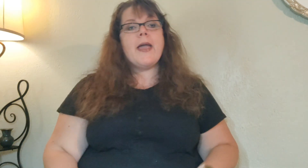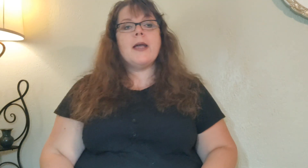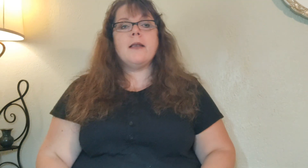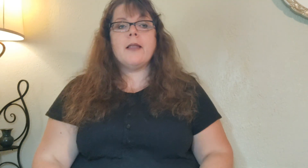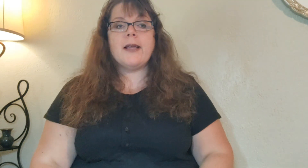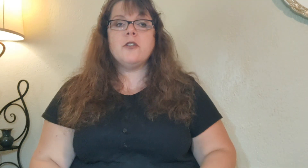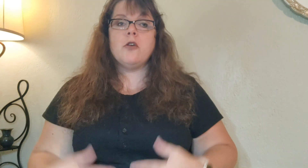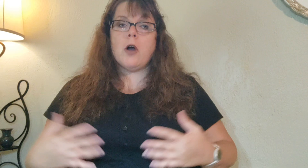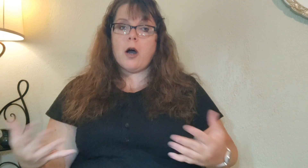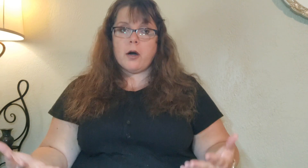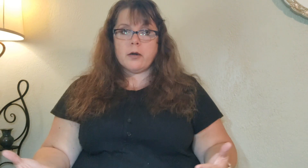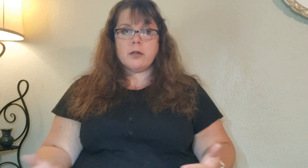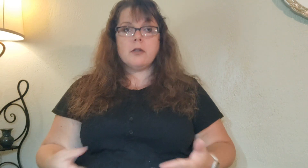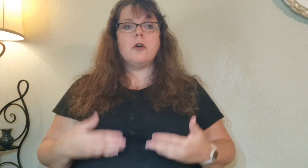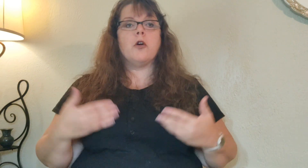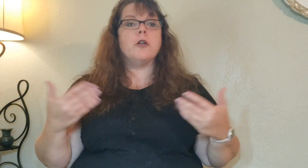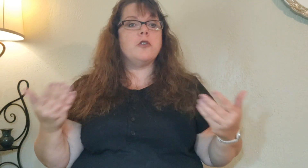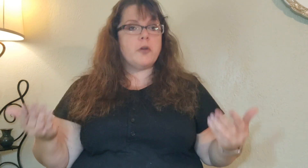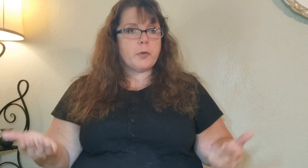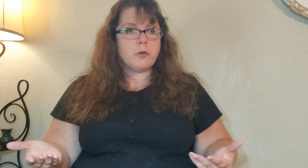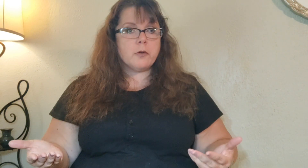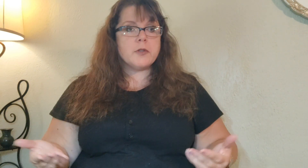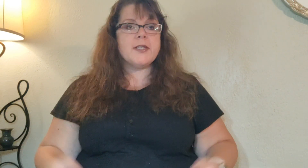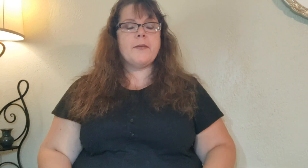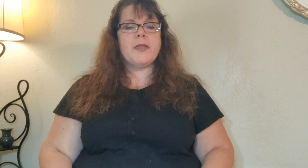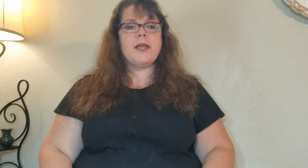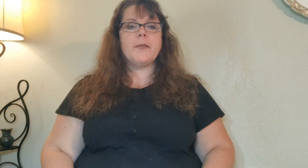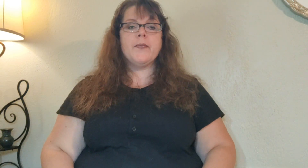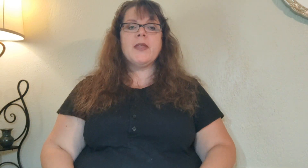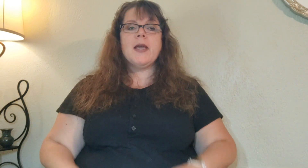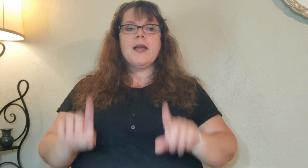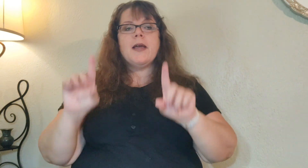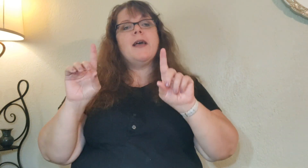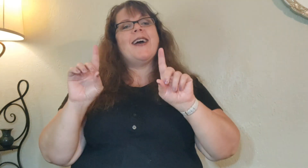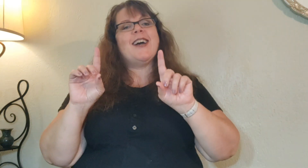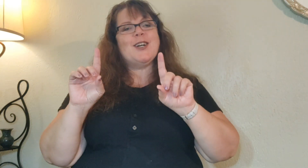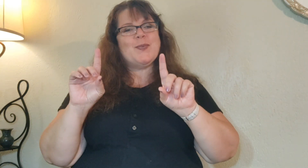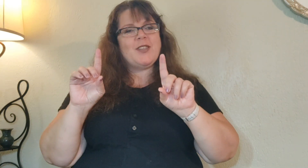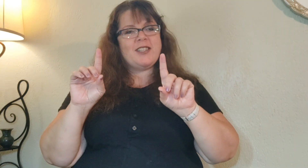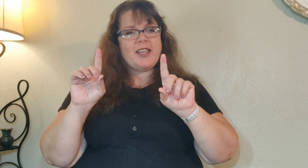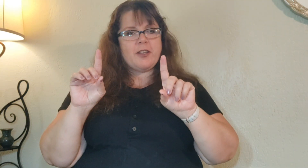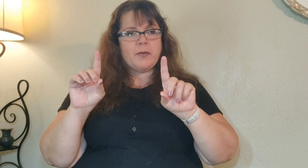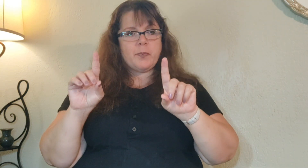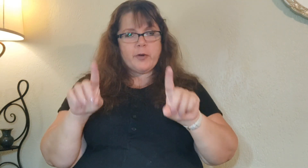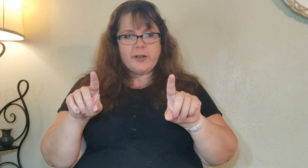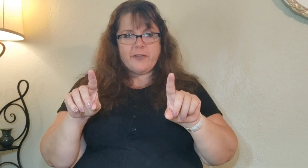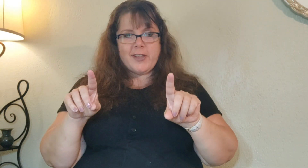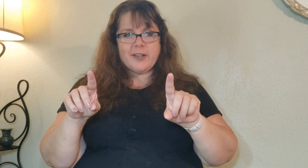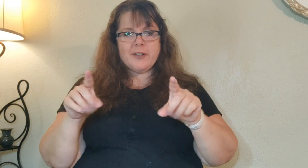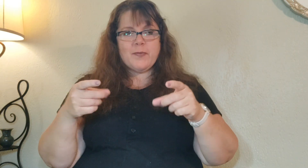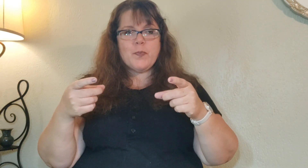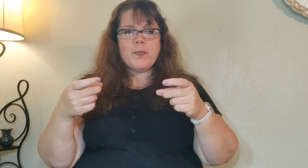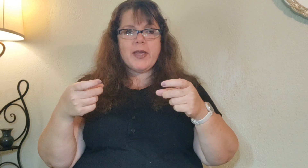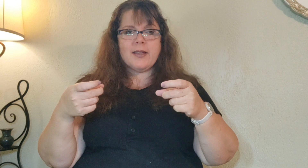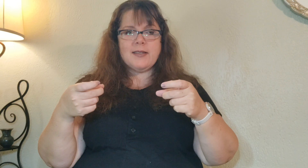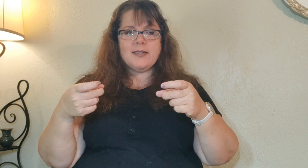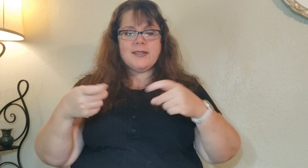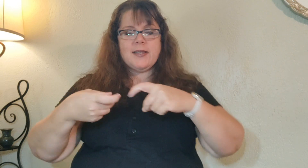And like to haul or to pull something, you take your pointer finger bent